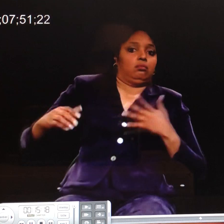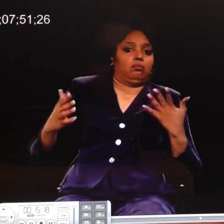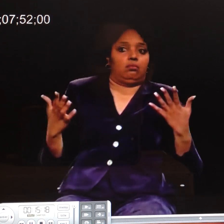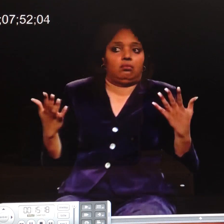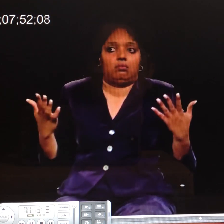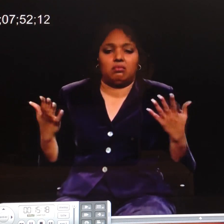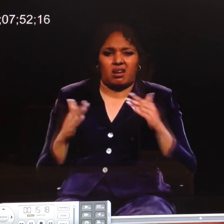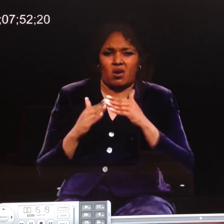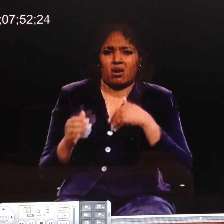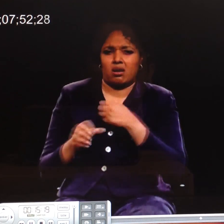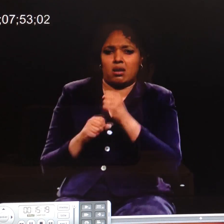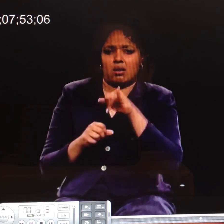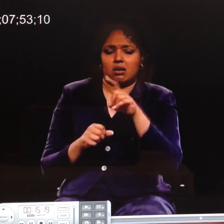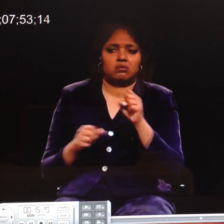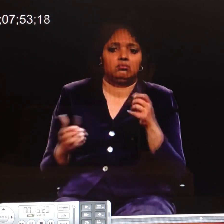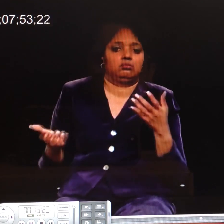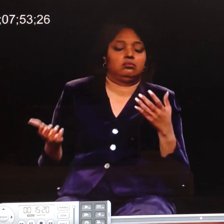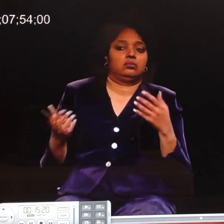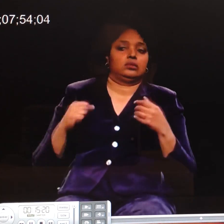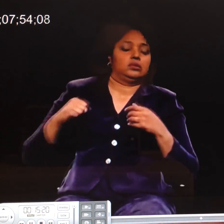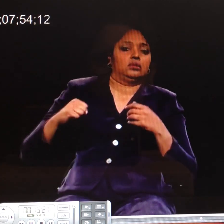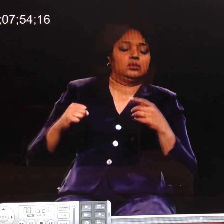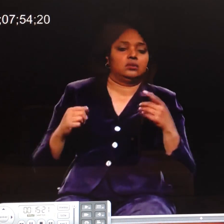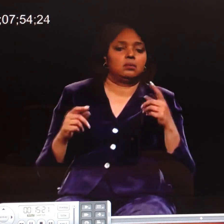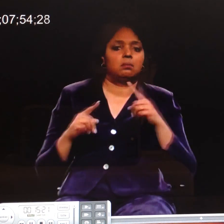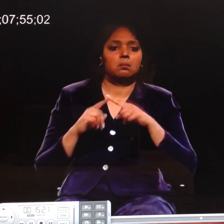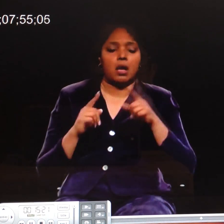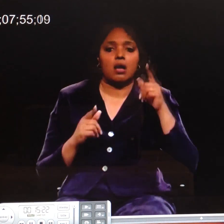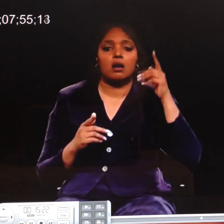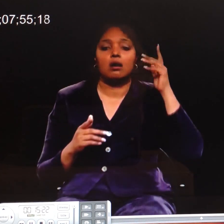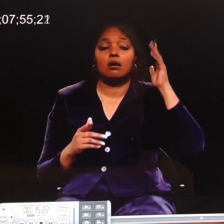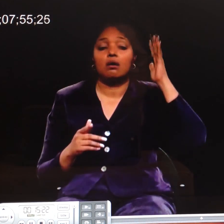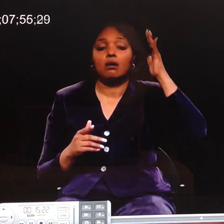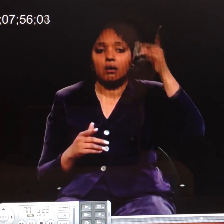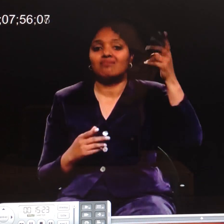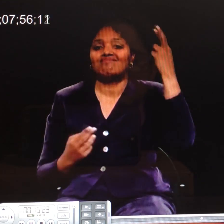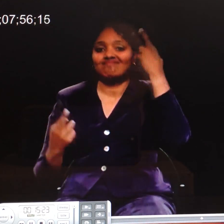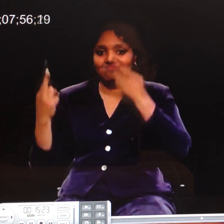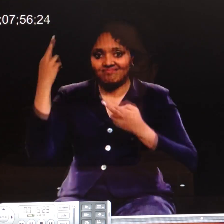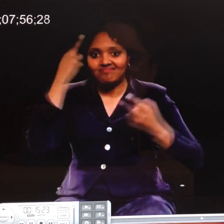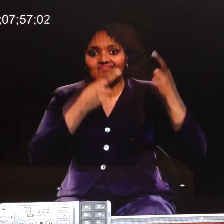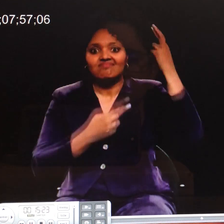and very afraid of dying, contracting AIDS.